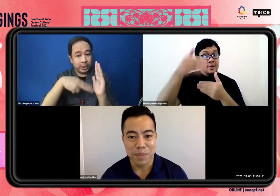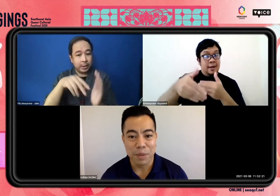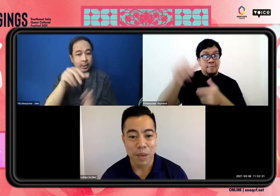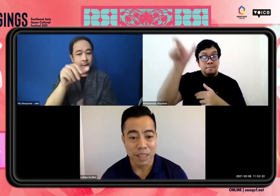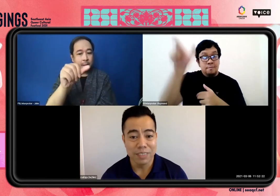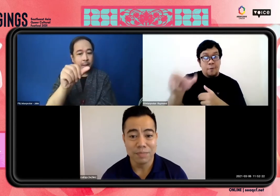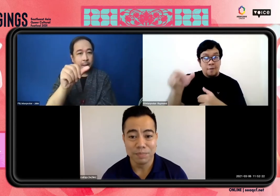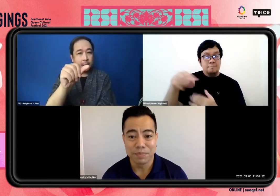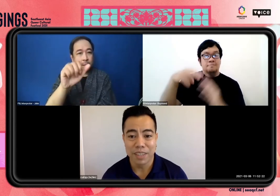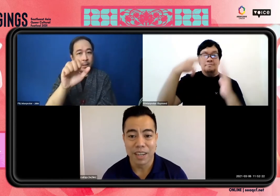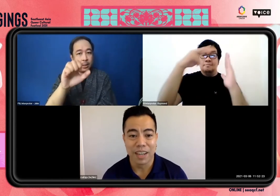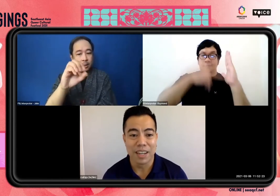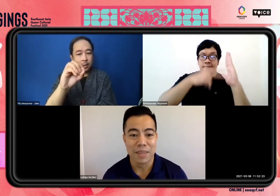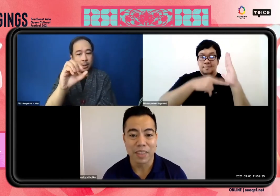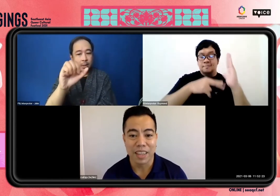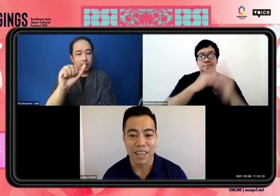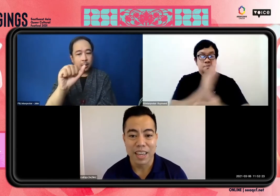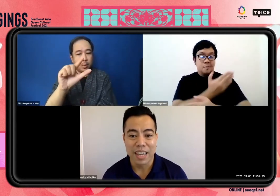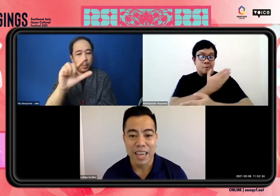Beuel.